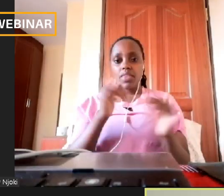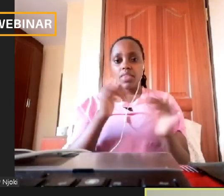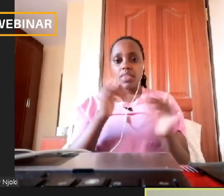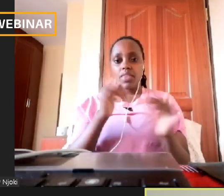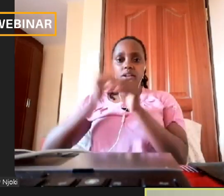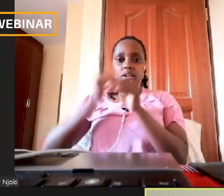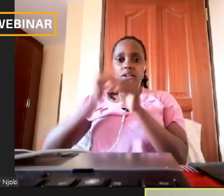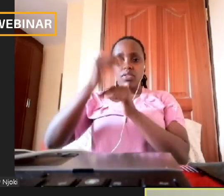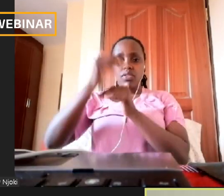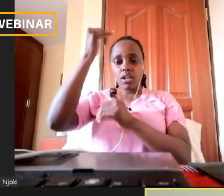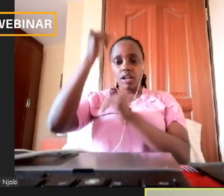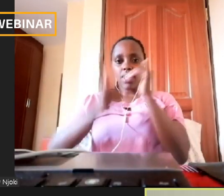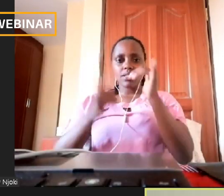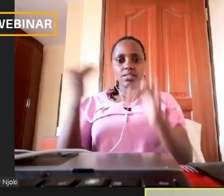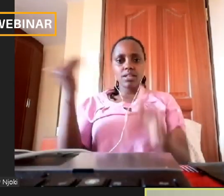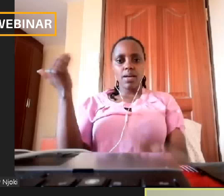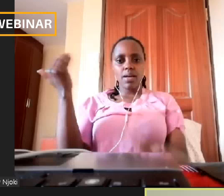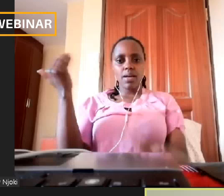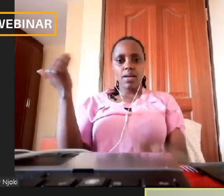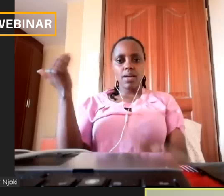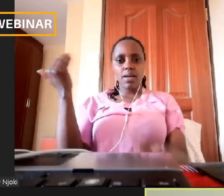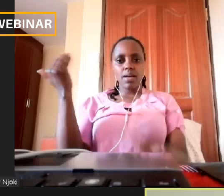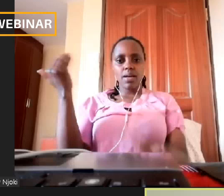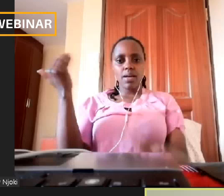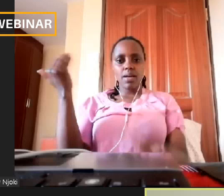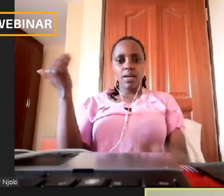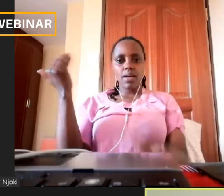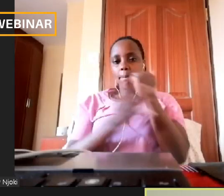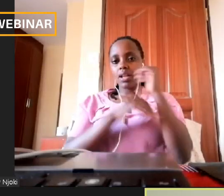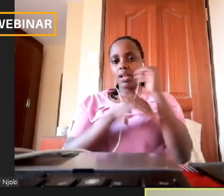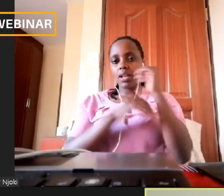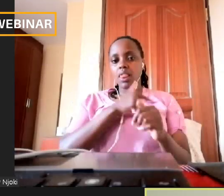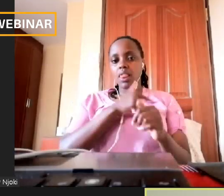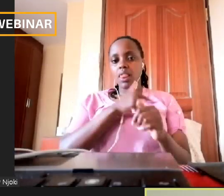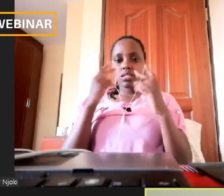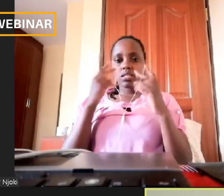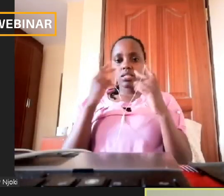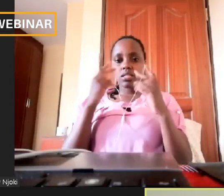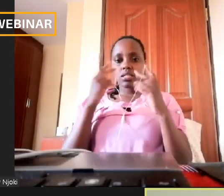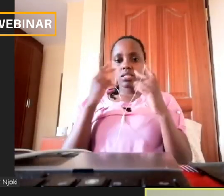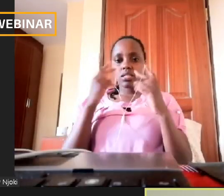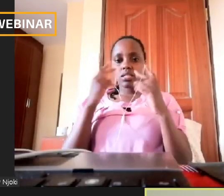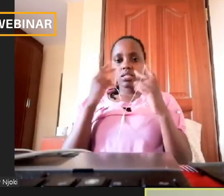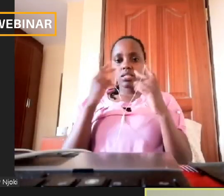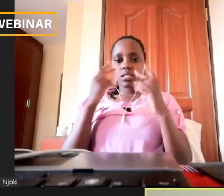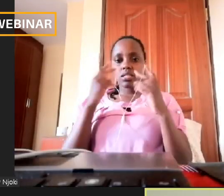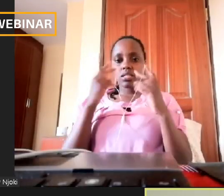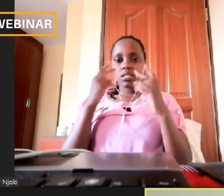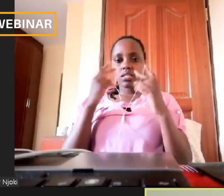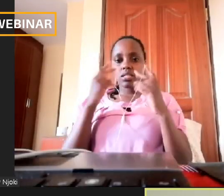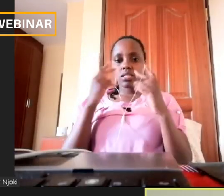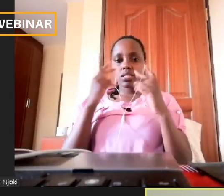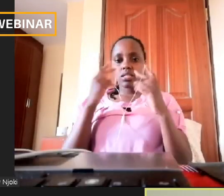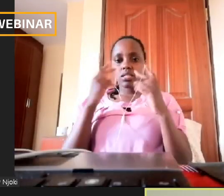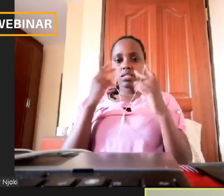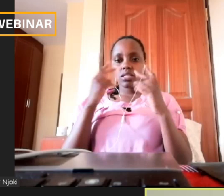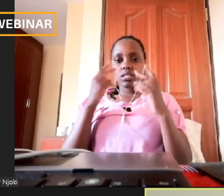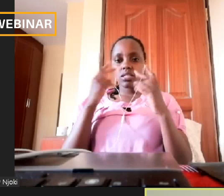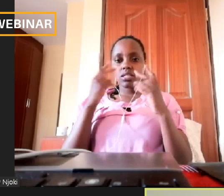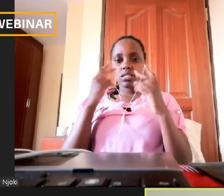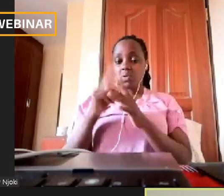and last presentation. And unfortunately, I have not been able to see whether the Mali representative is